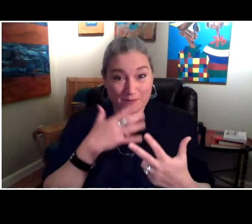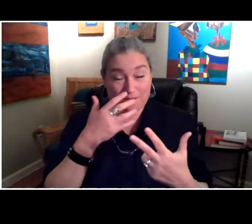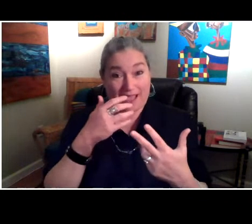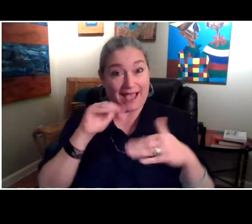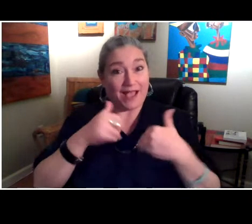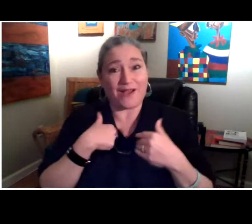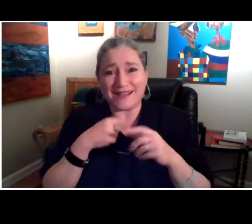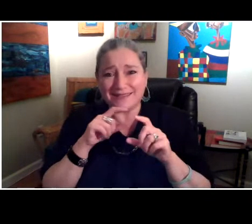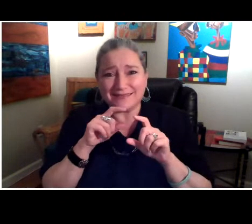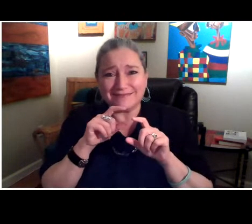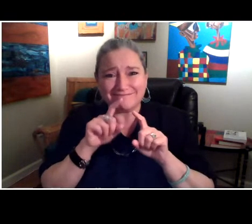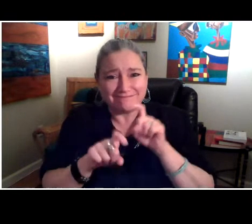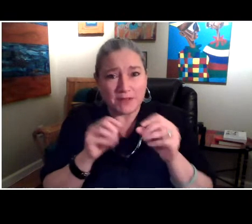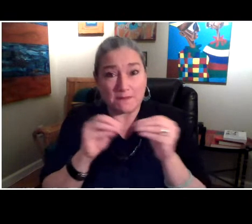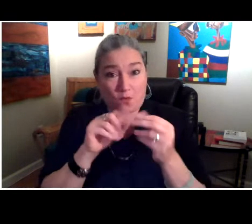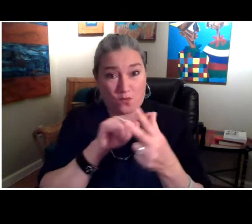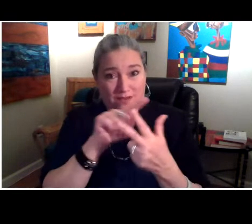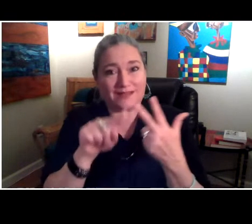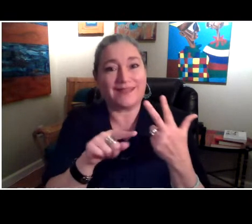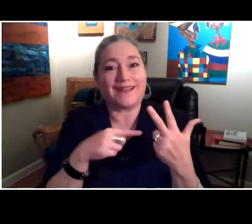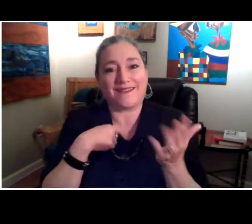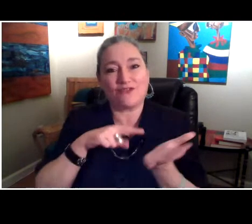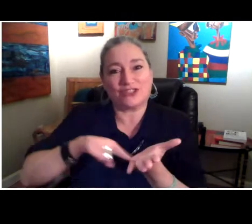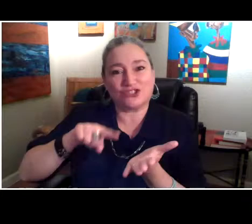more throughout this research.